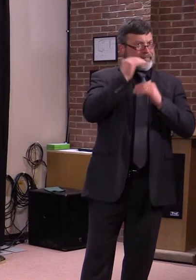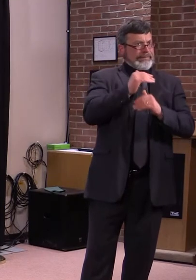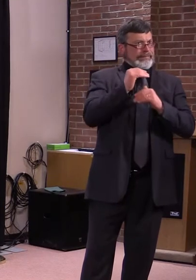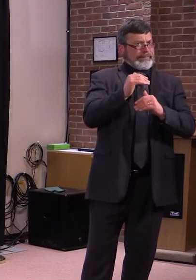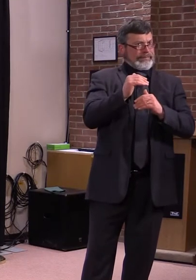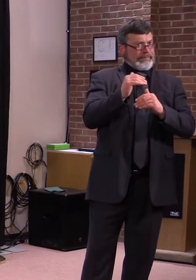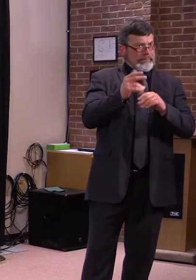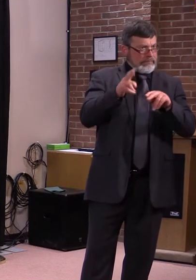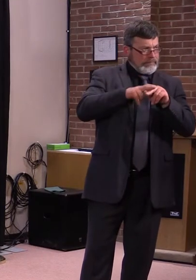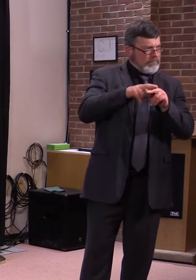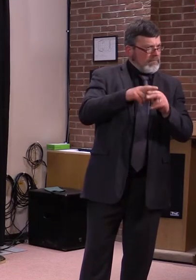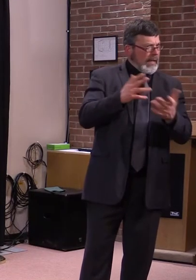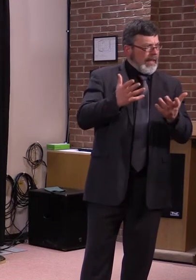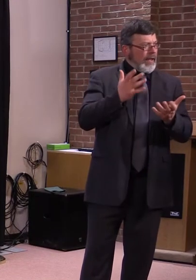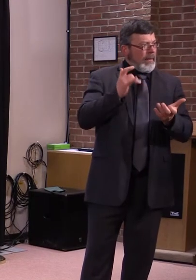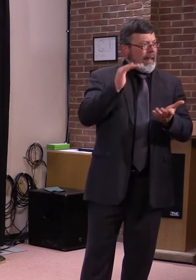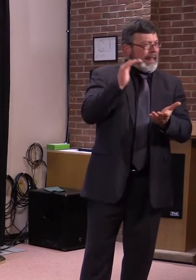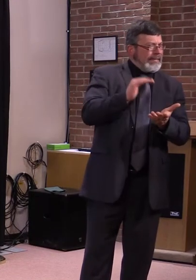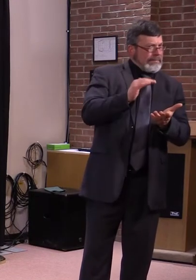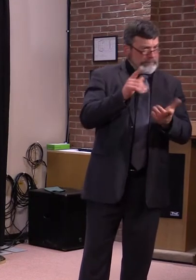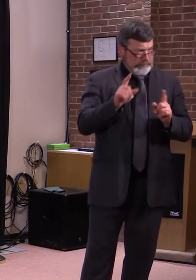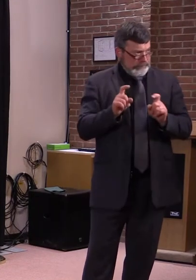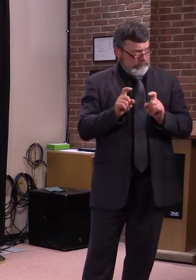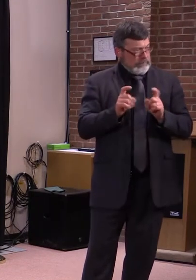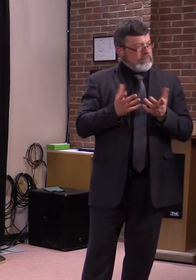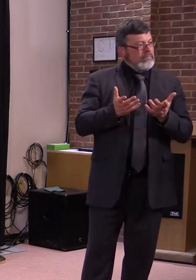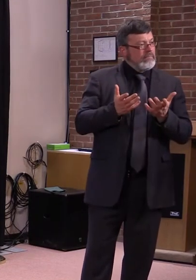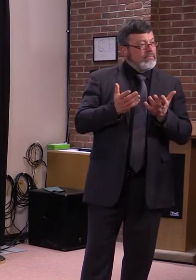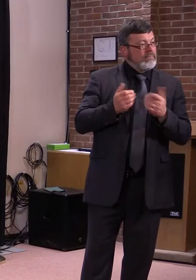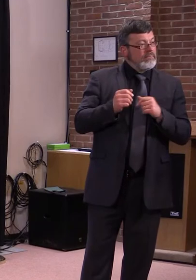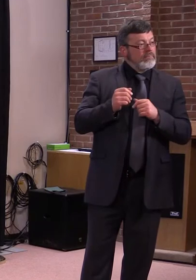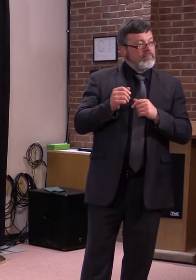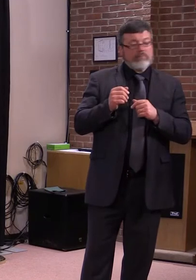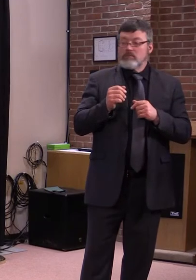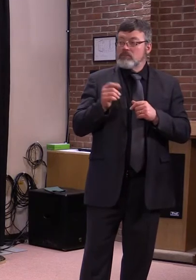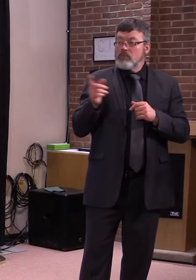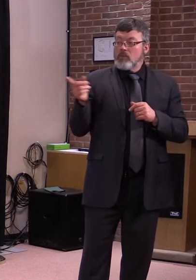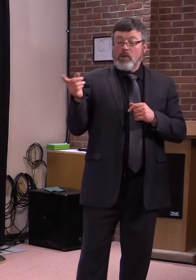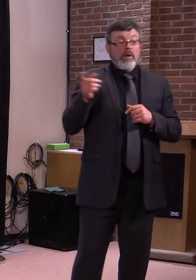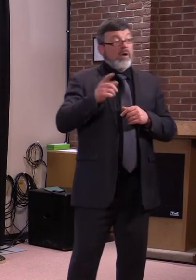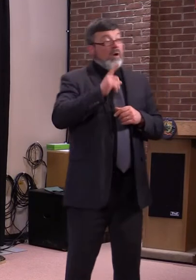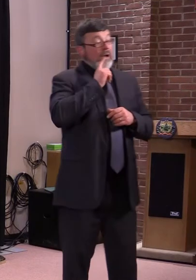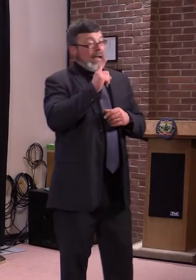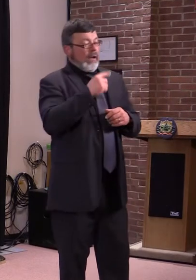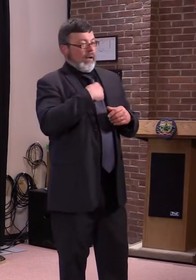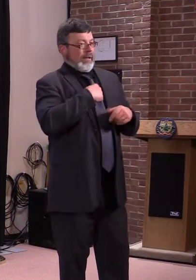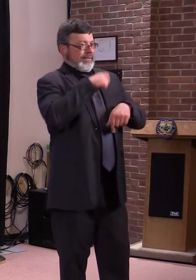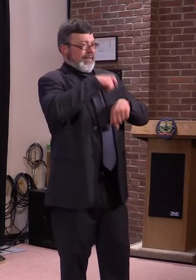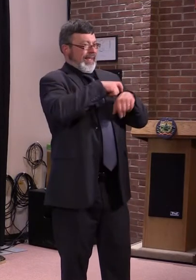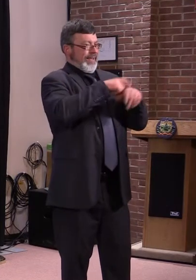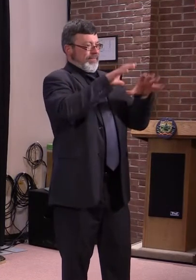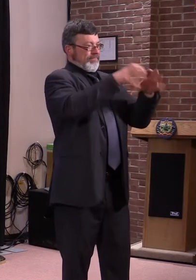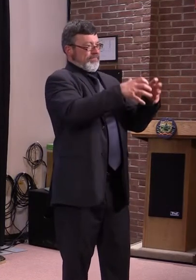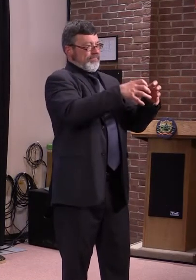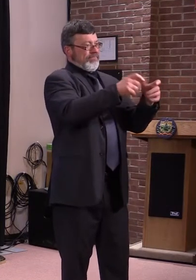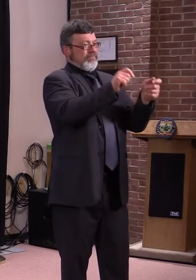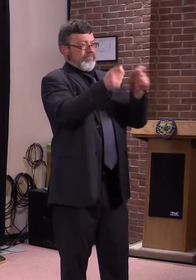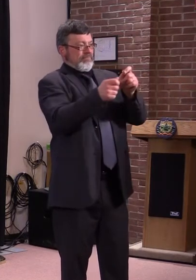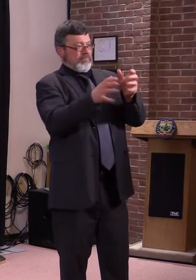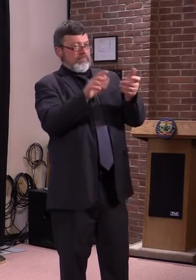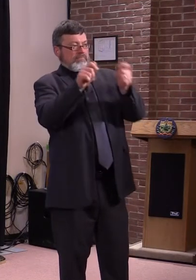virus? I think that you'll see a phased approach as we move forward. What you'll see is that when we have